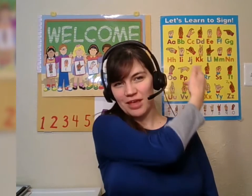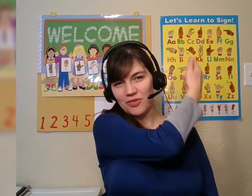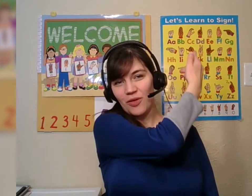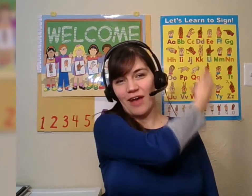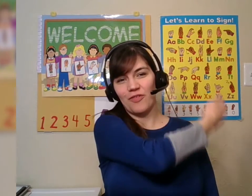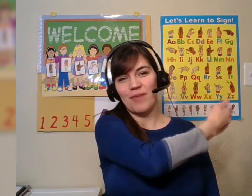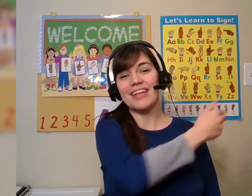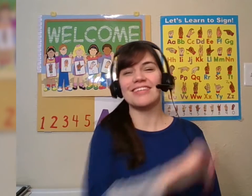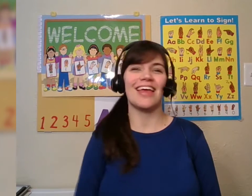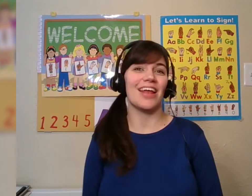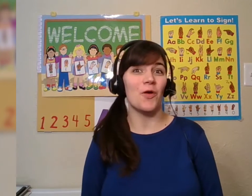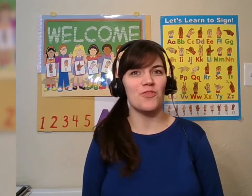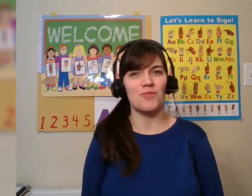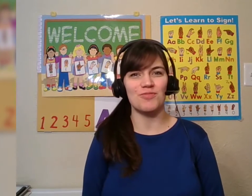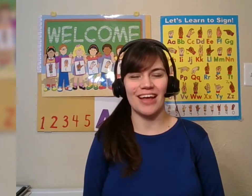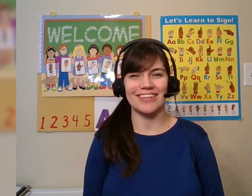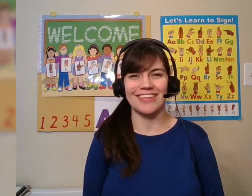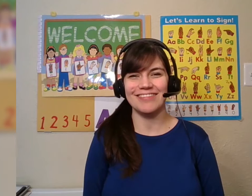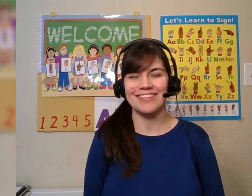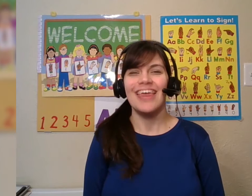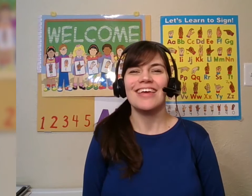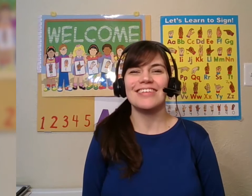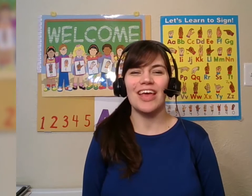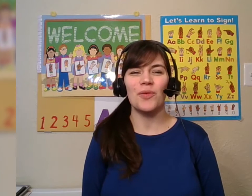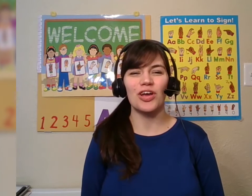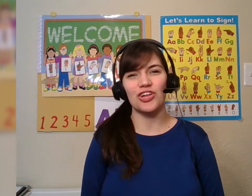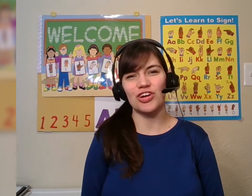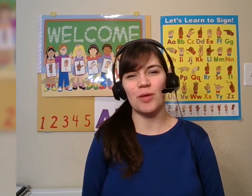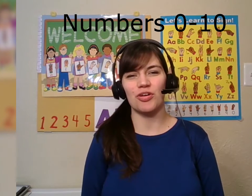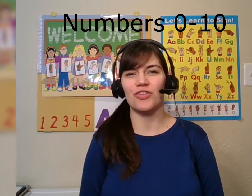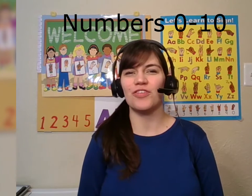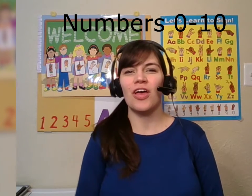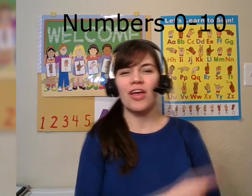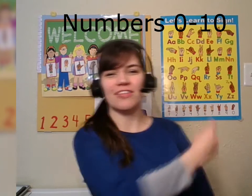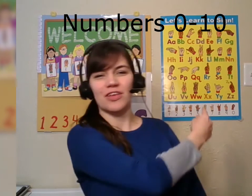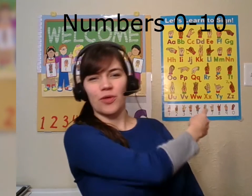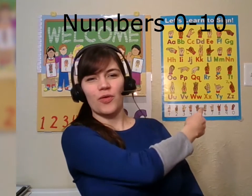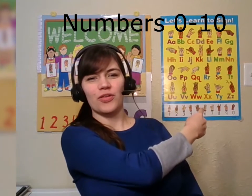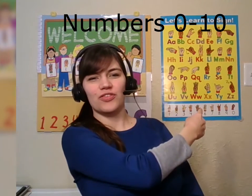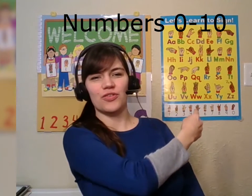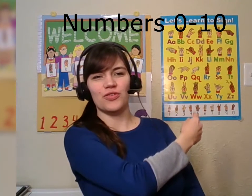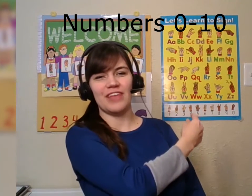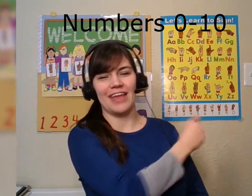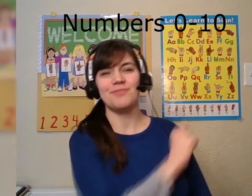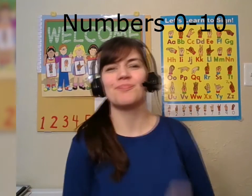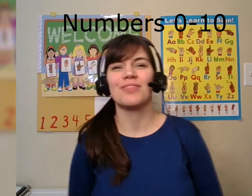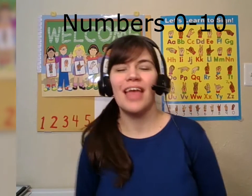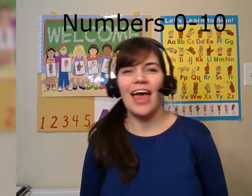manual alphabet, and I hope you've been practicing. Today we're going to learn numbers 0 to 10, as